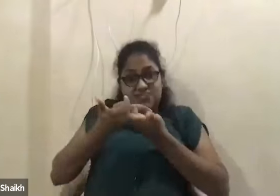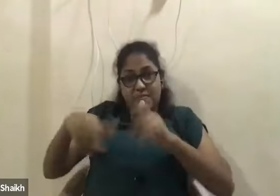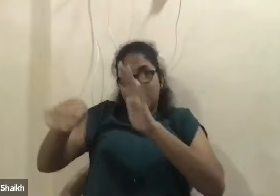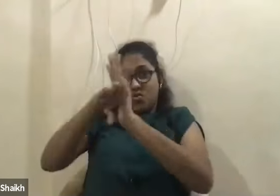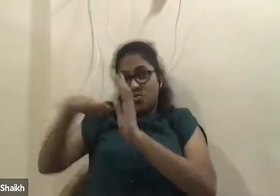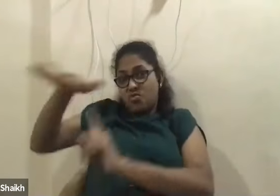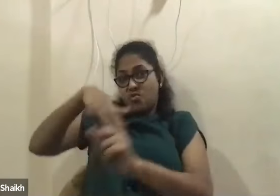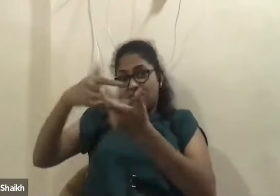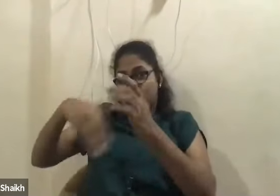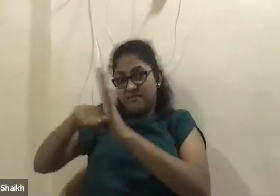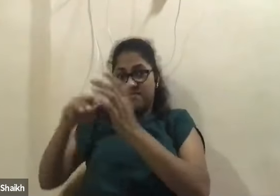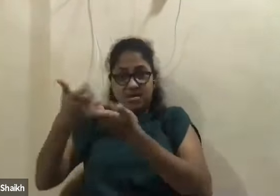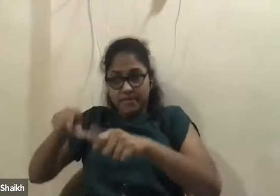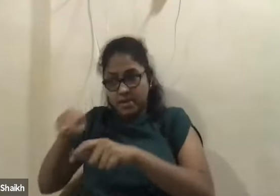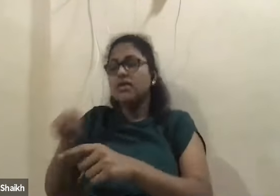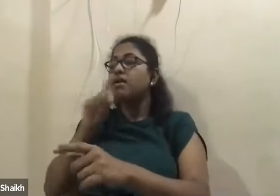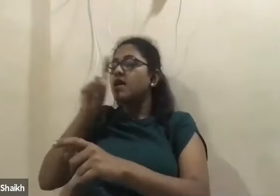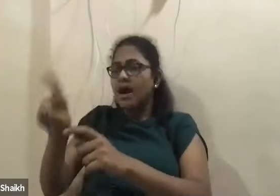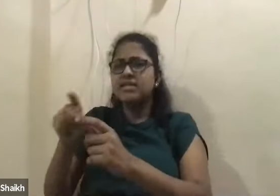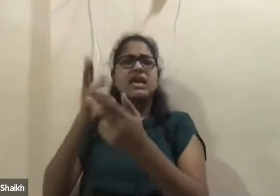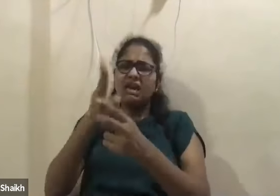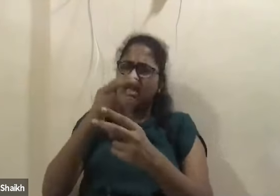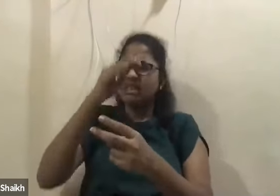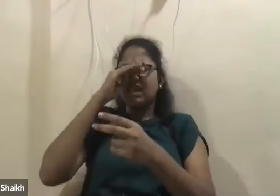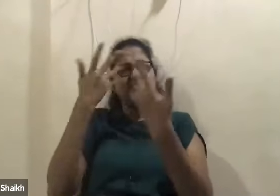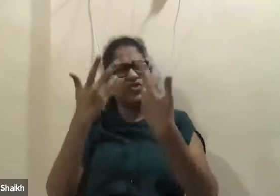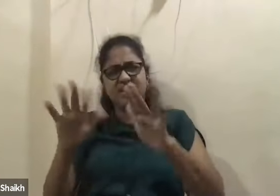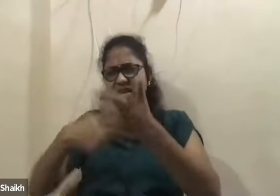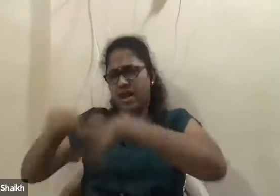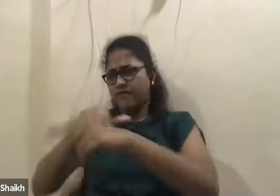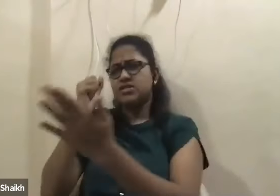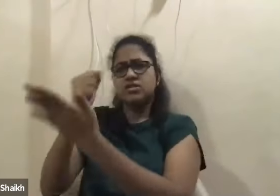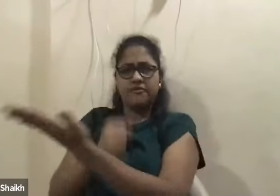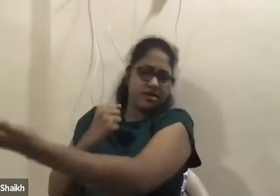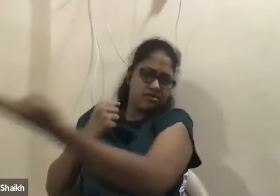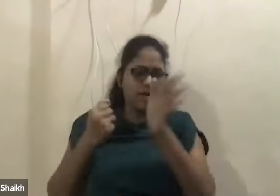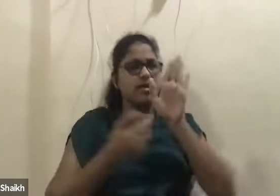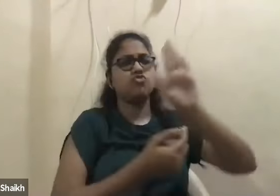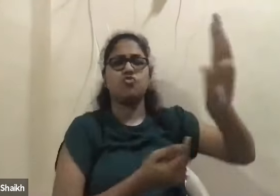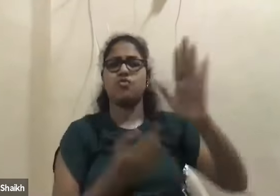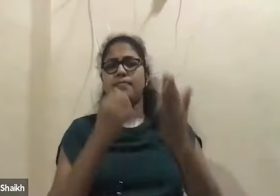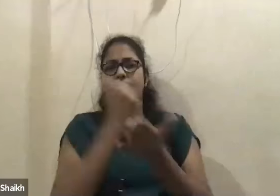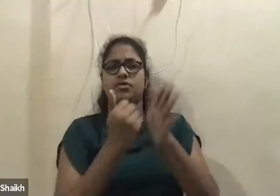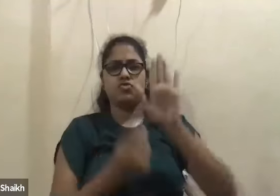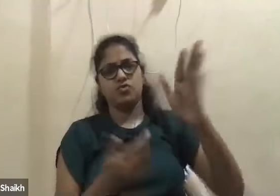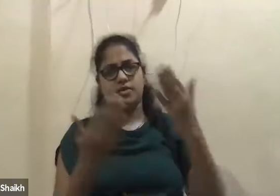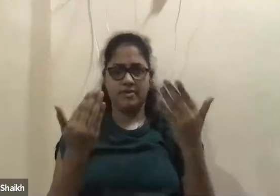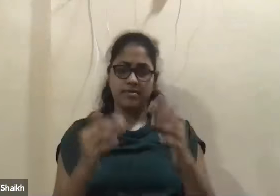certificate in both Hindi, English, and vernacular languages. So that is it. Okay. So thank you for